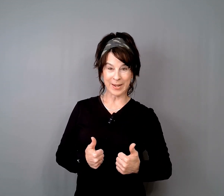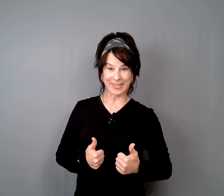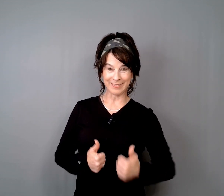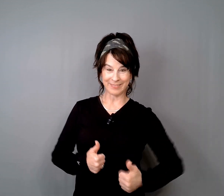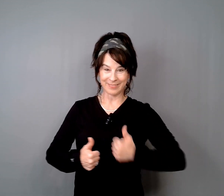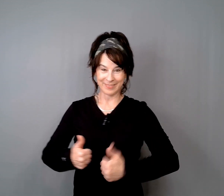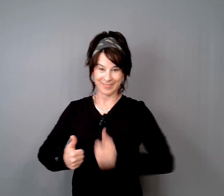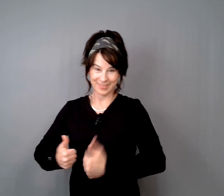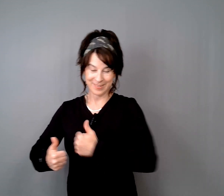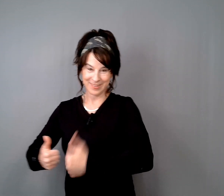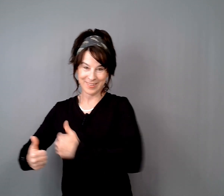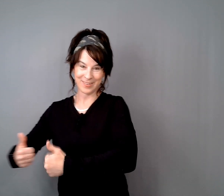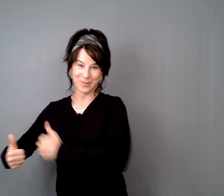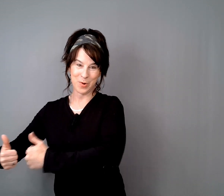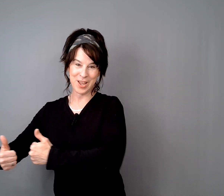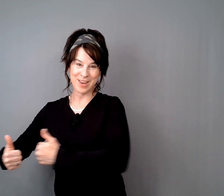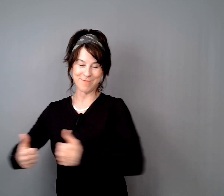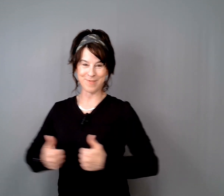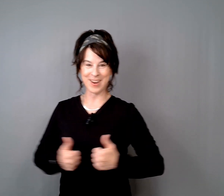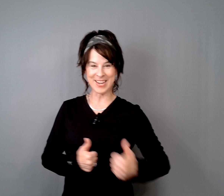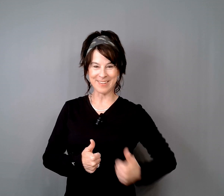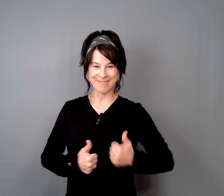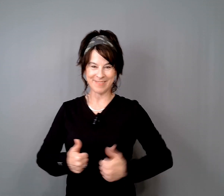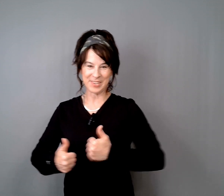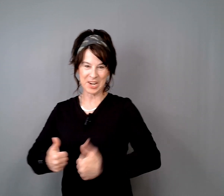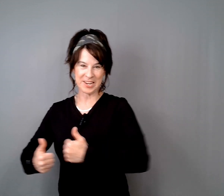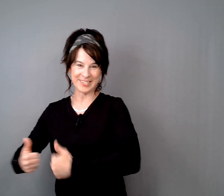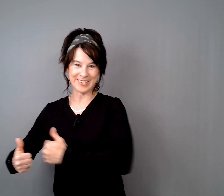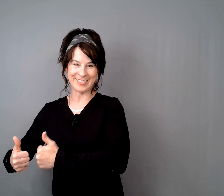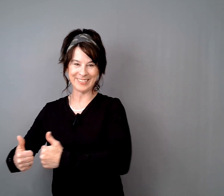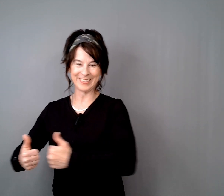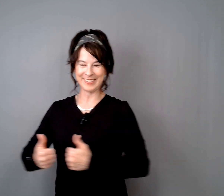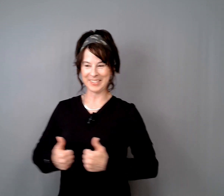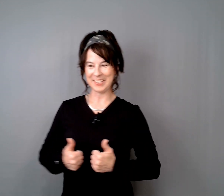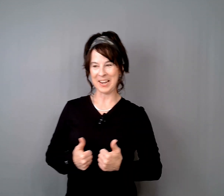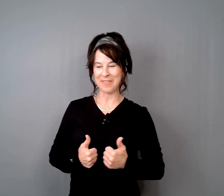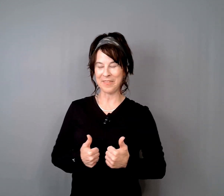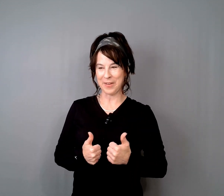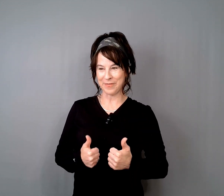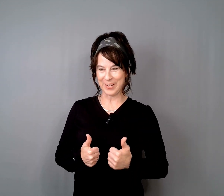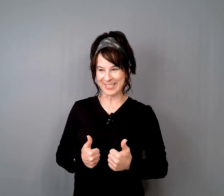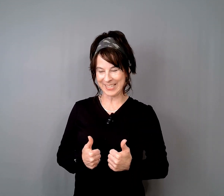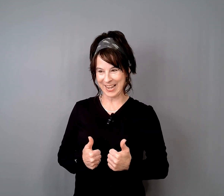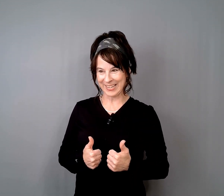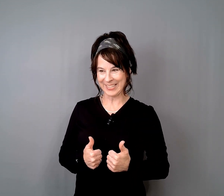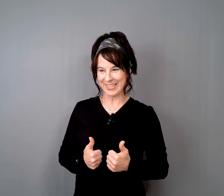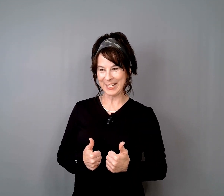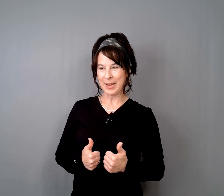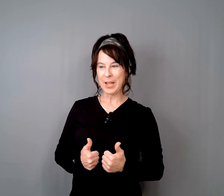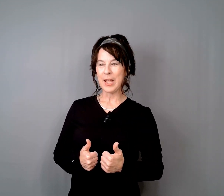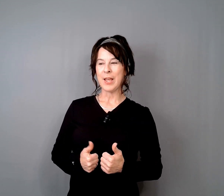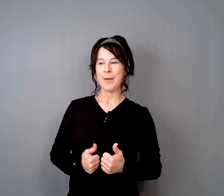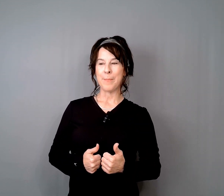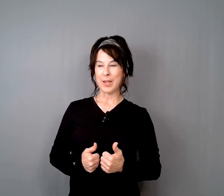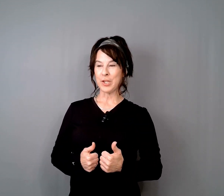running. Run, running, chased, kind of a fun sign. But